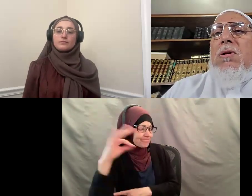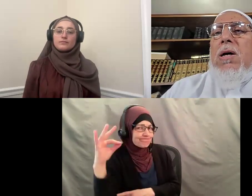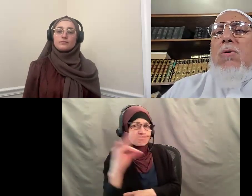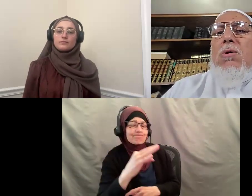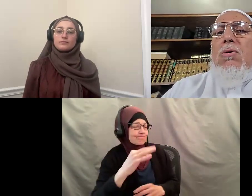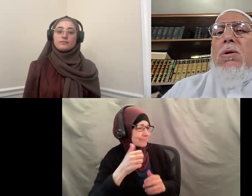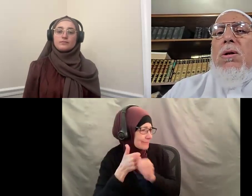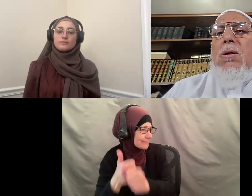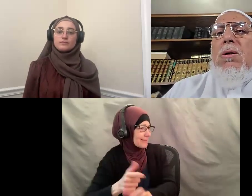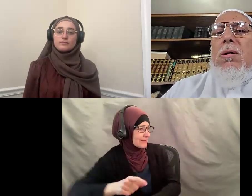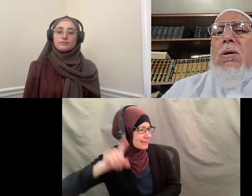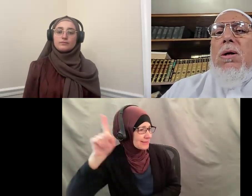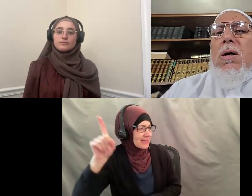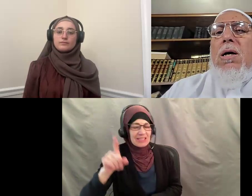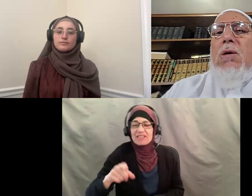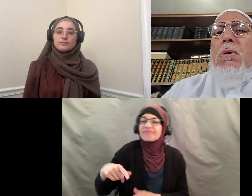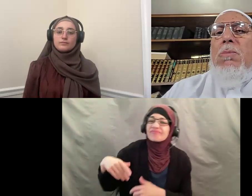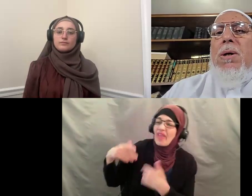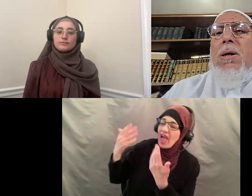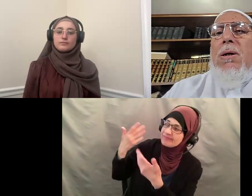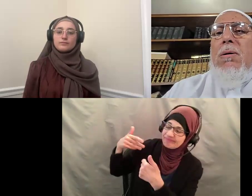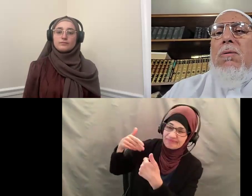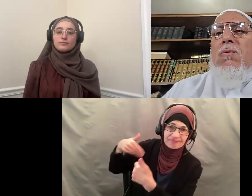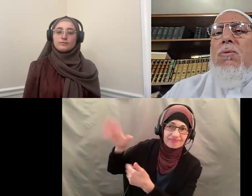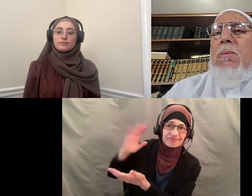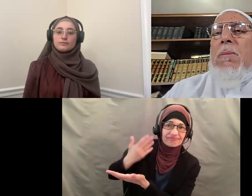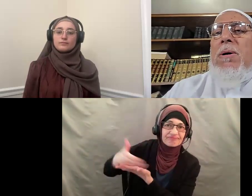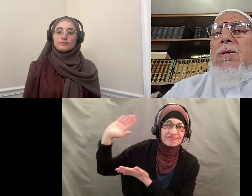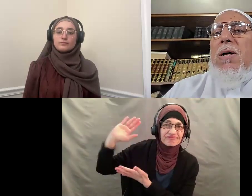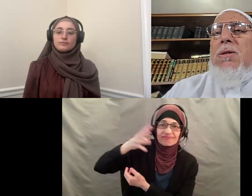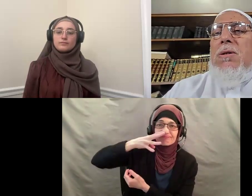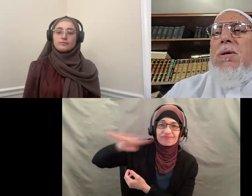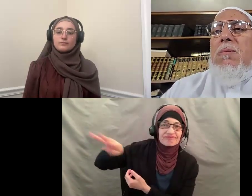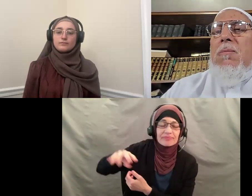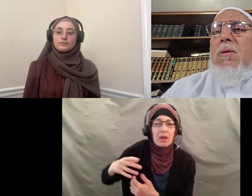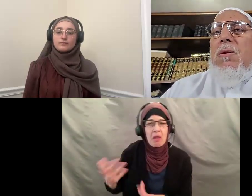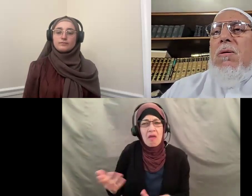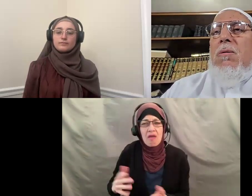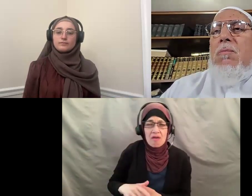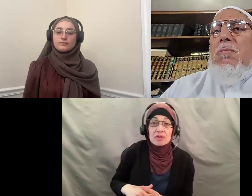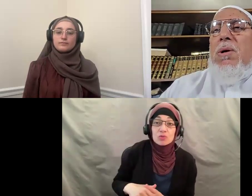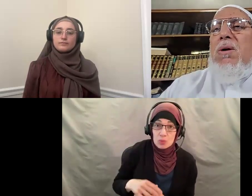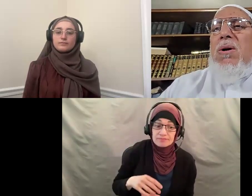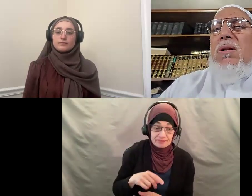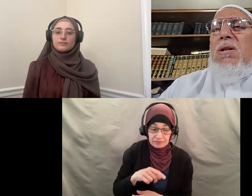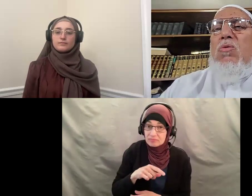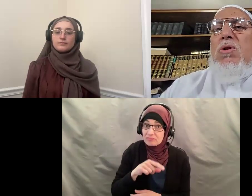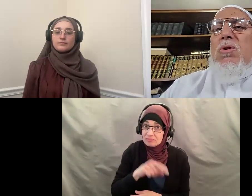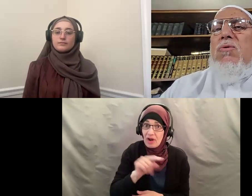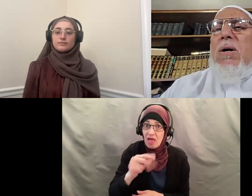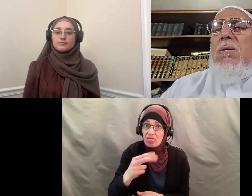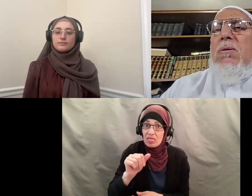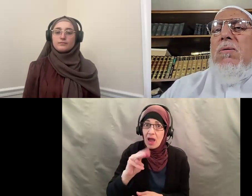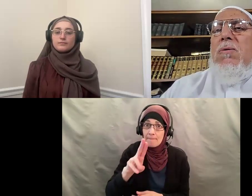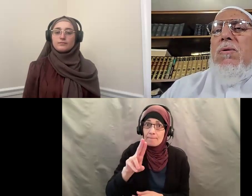that how could a human being from amongst us be the one that we